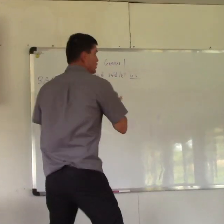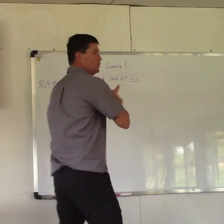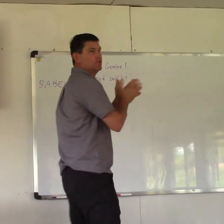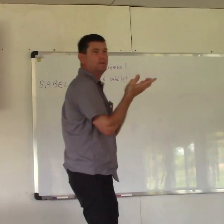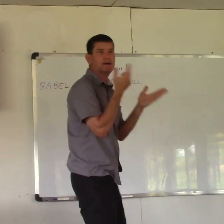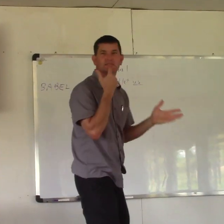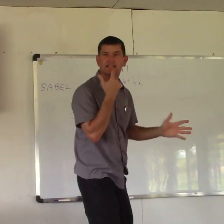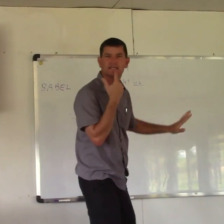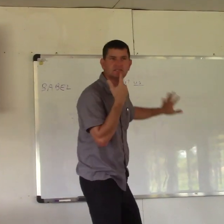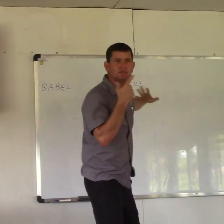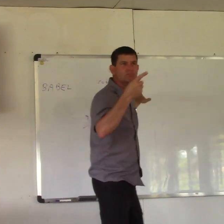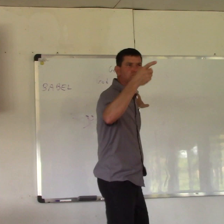The Bible says,